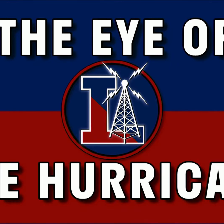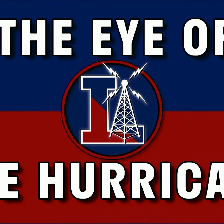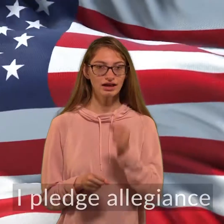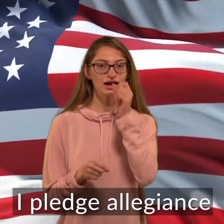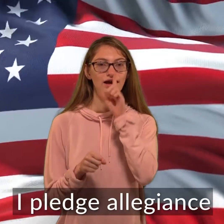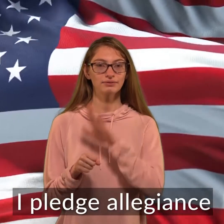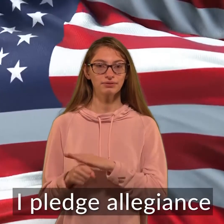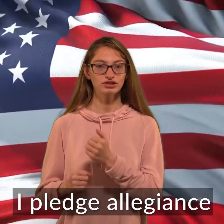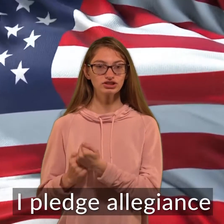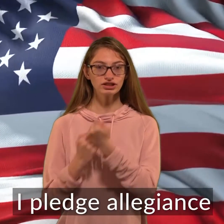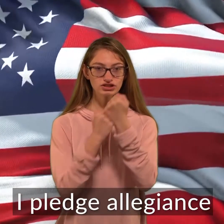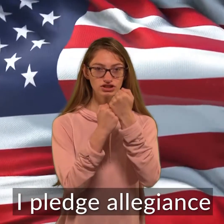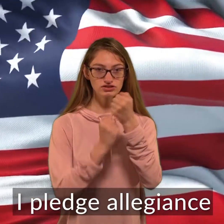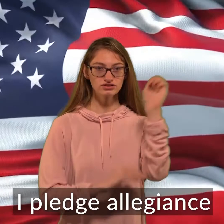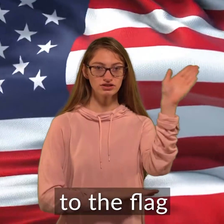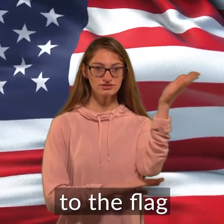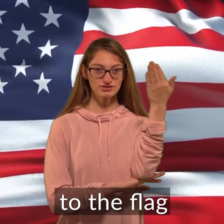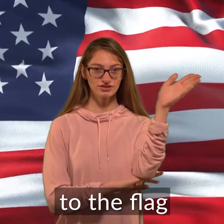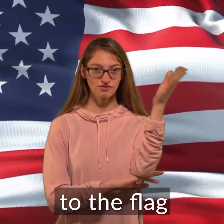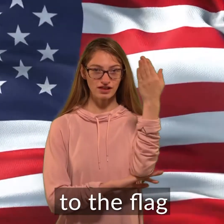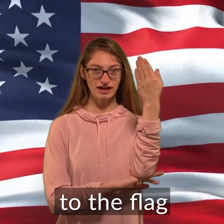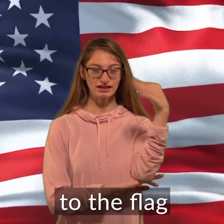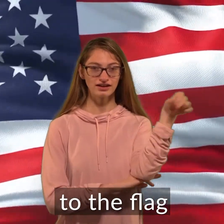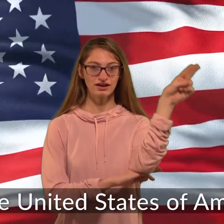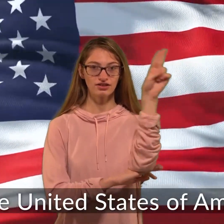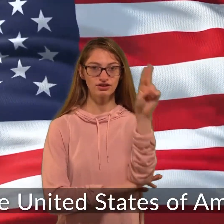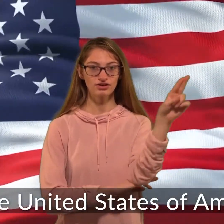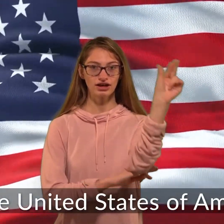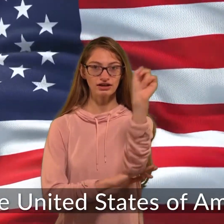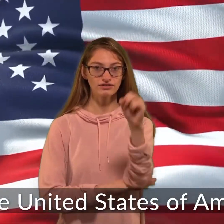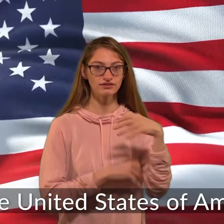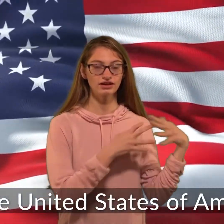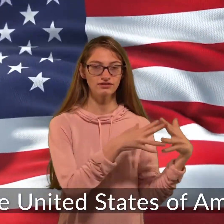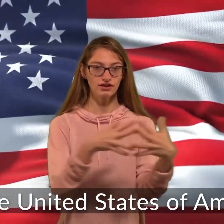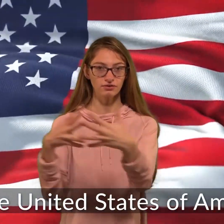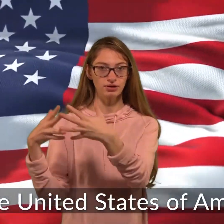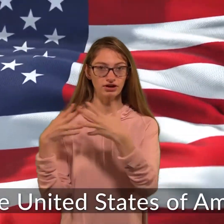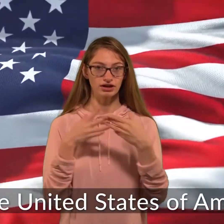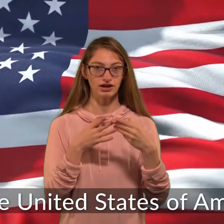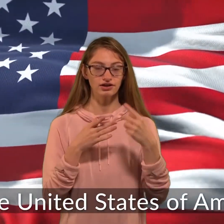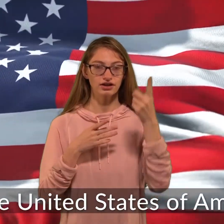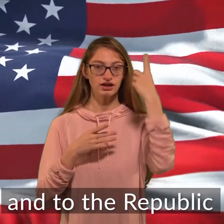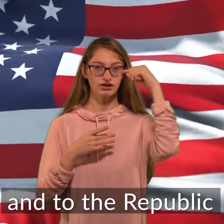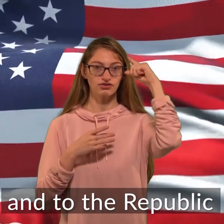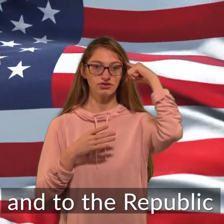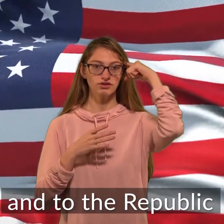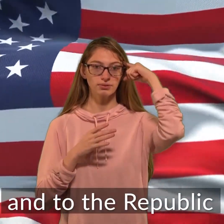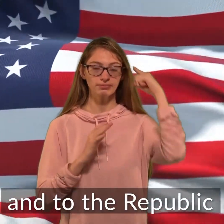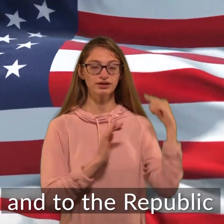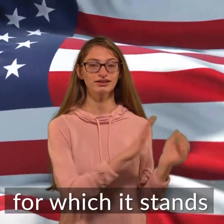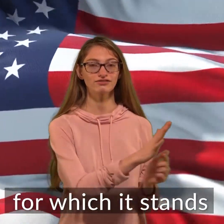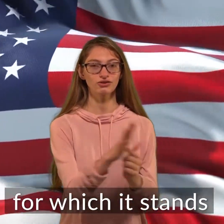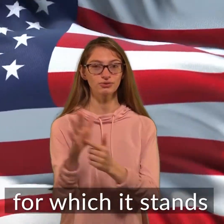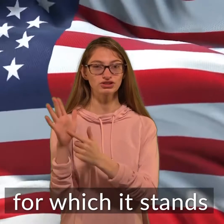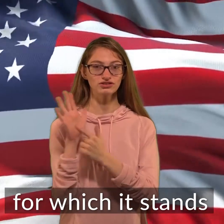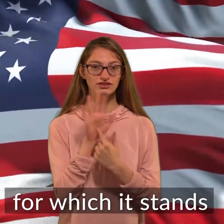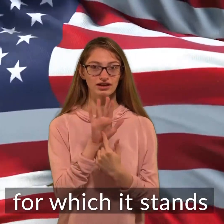I pledge allegiance to the flag of the United States of America, and to the republic for which it stands,